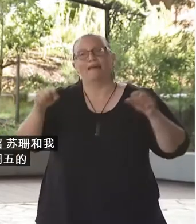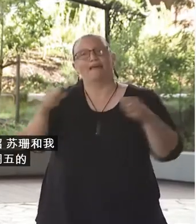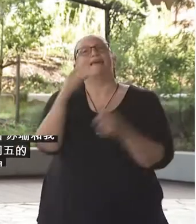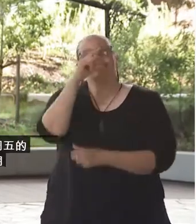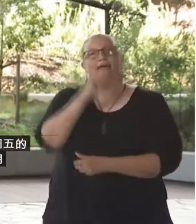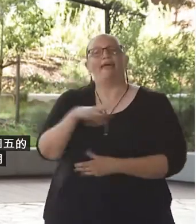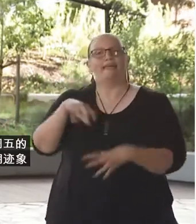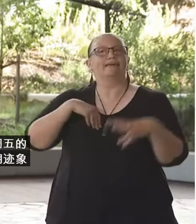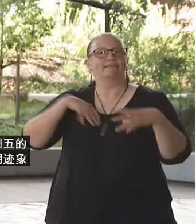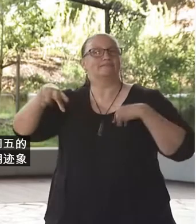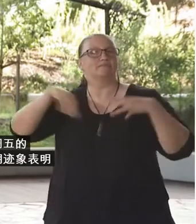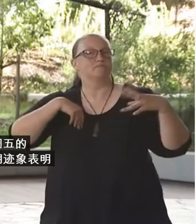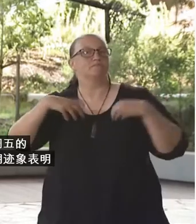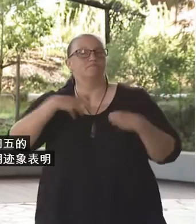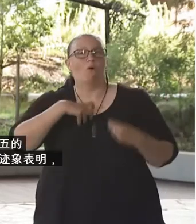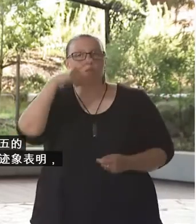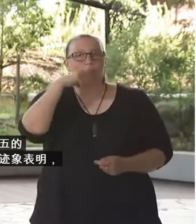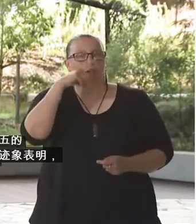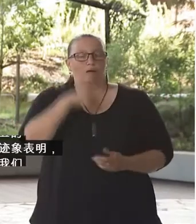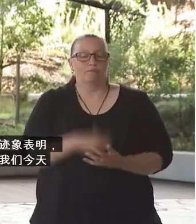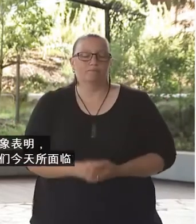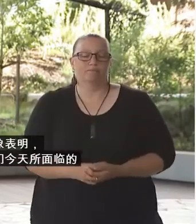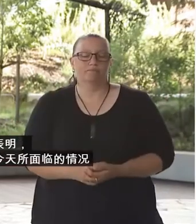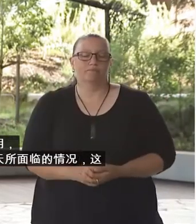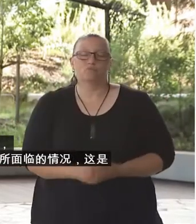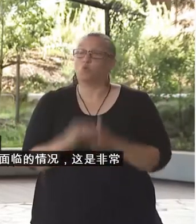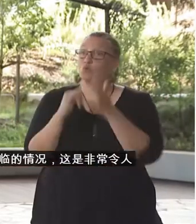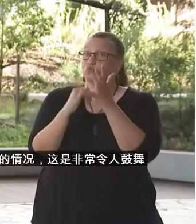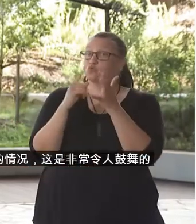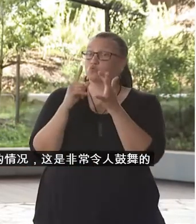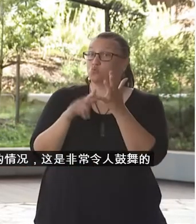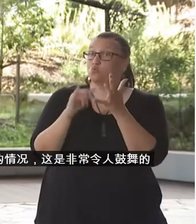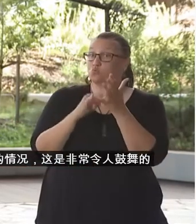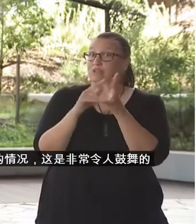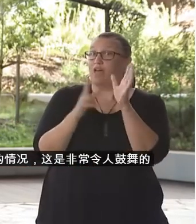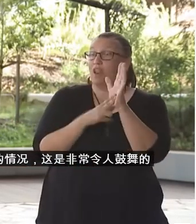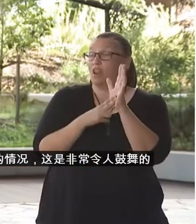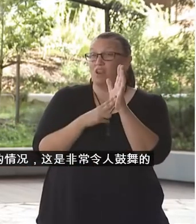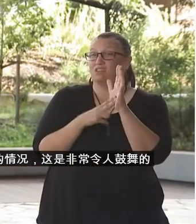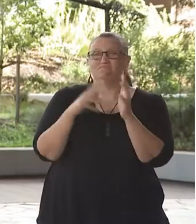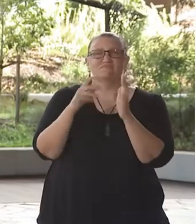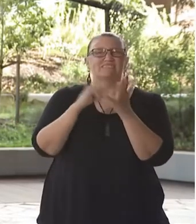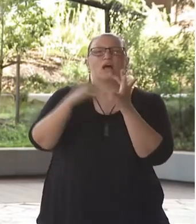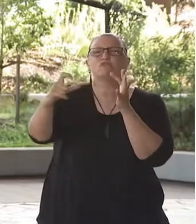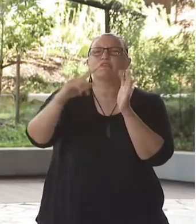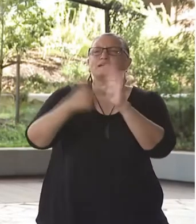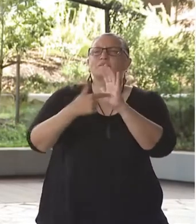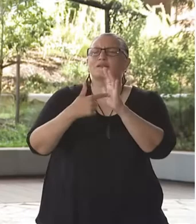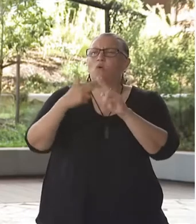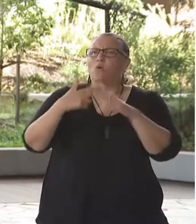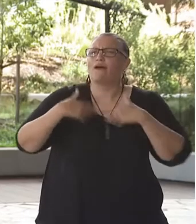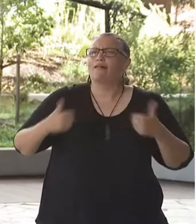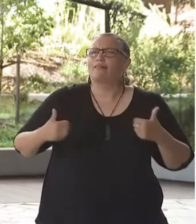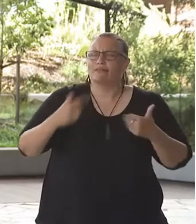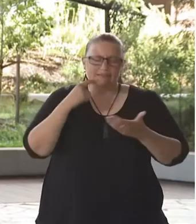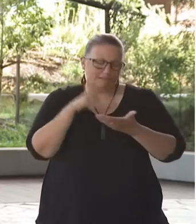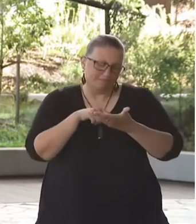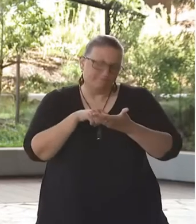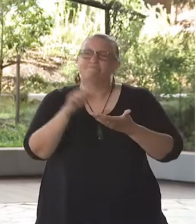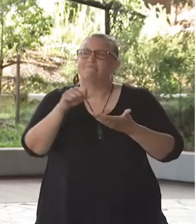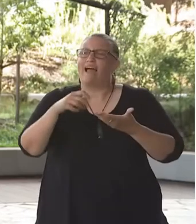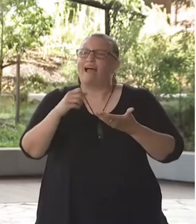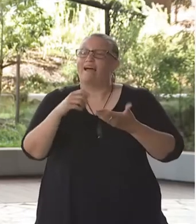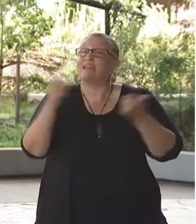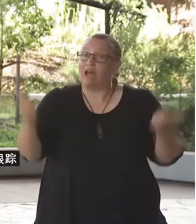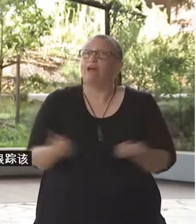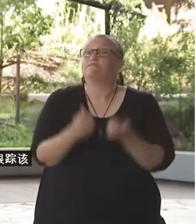Friday, early signs that was very encouraging given what we were facing into. Today we are releasing where